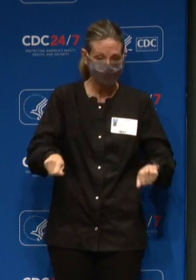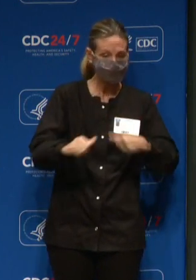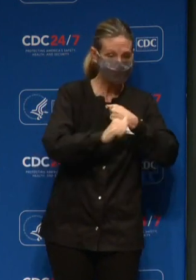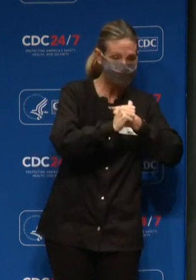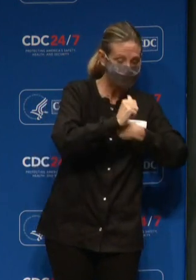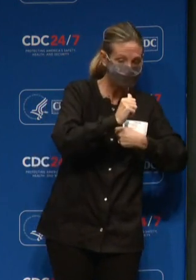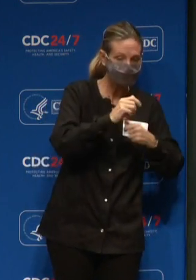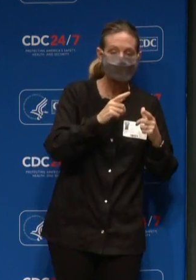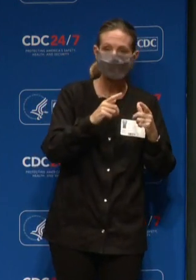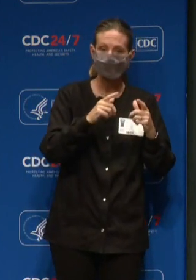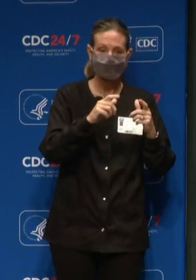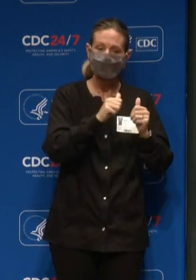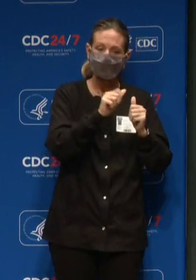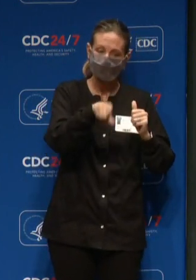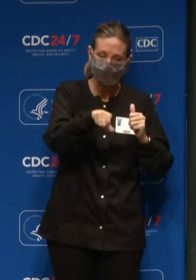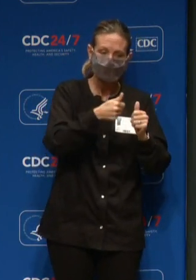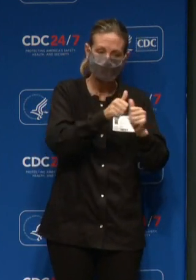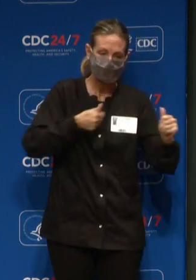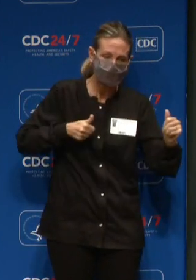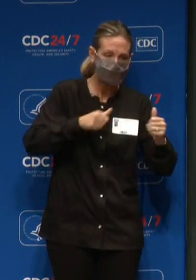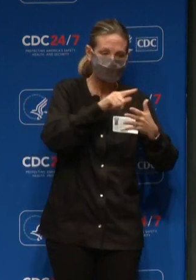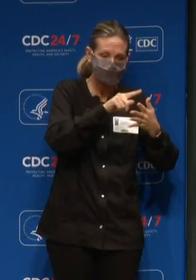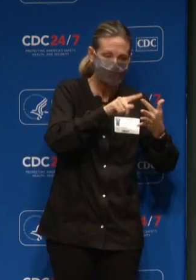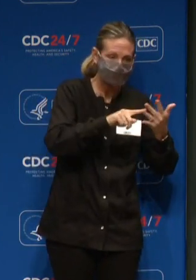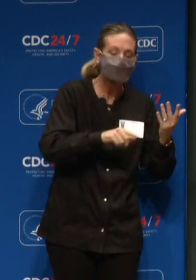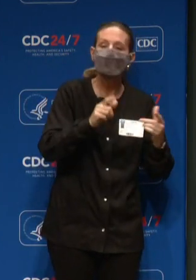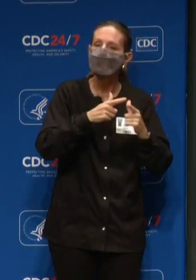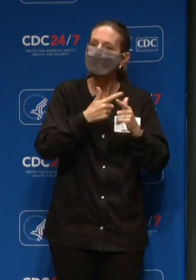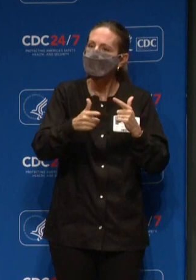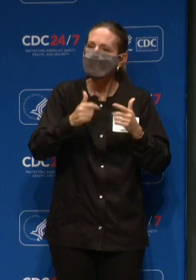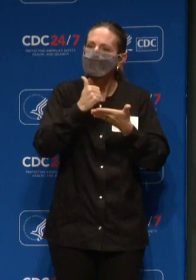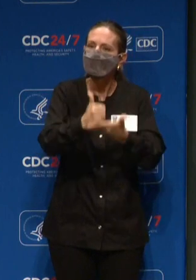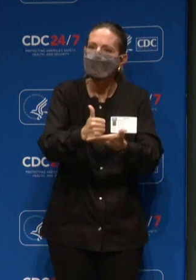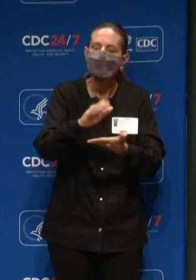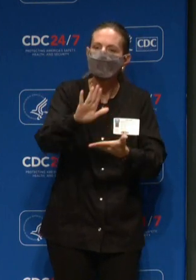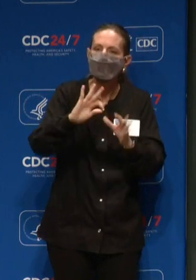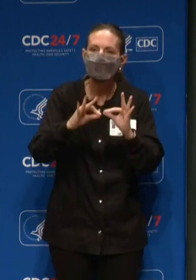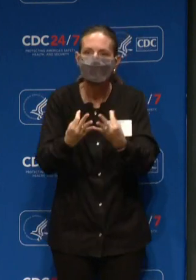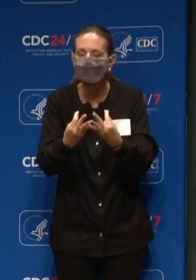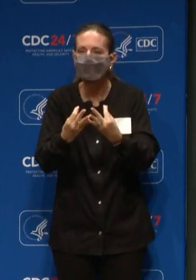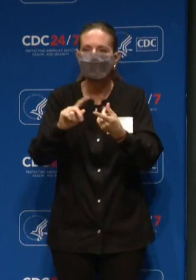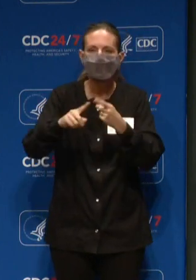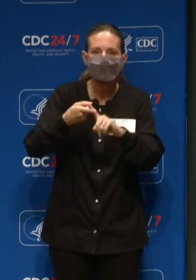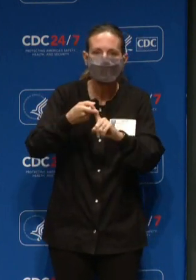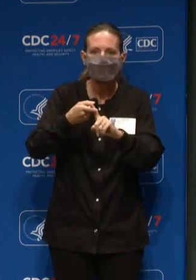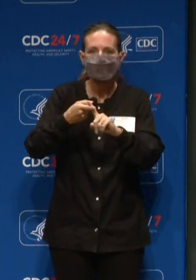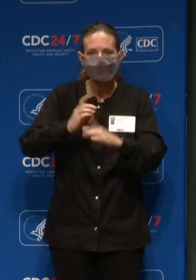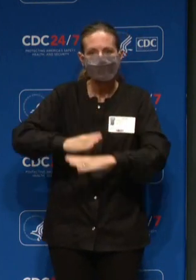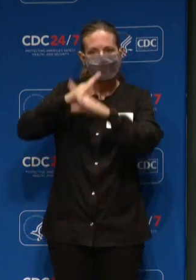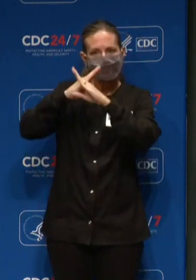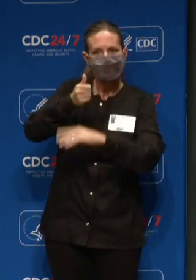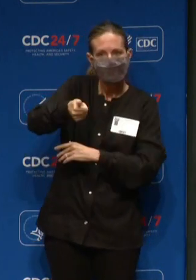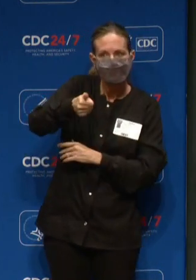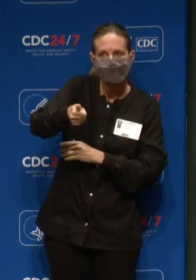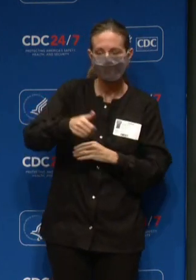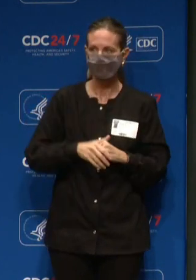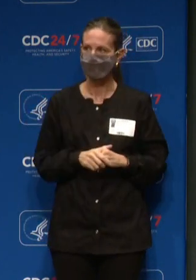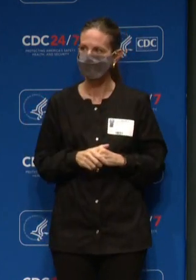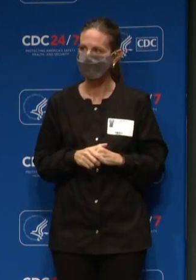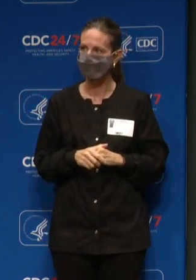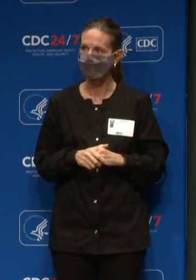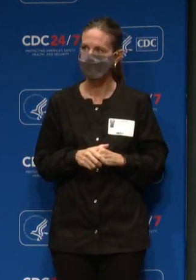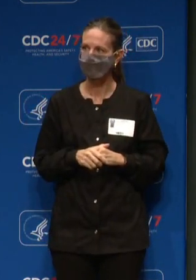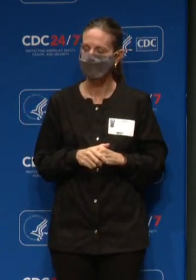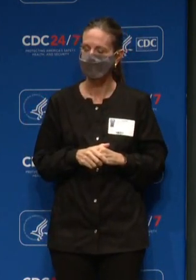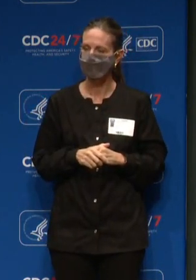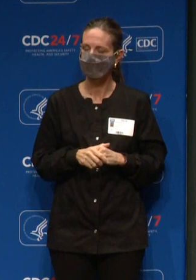help you protect yourselves and your families and your communities. We all want to live as safely as we can and minimize